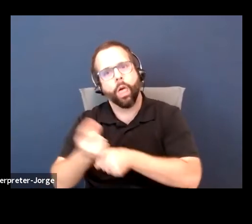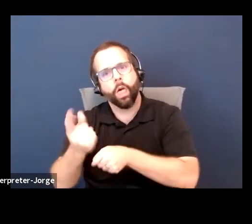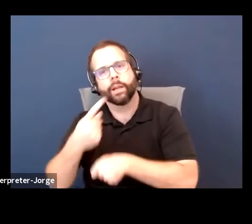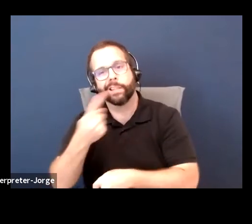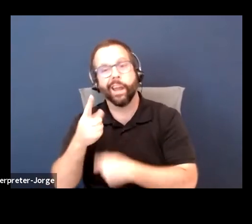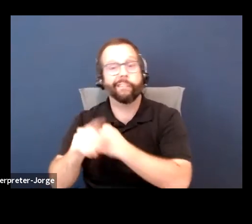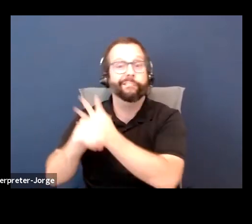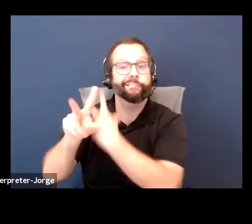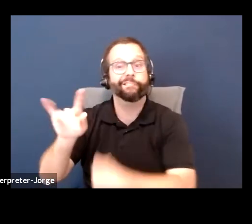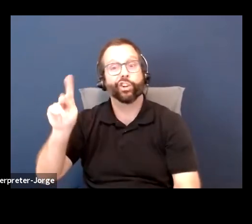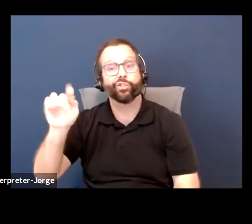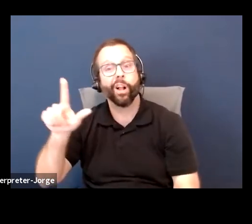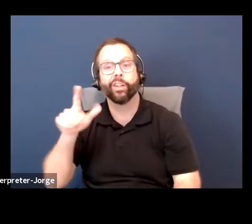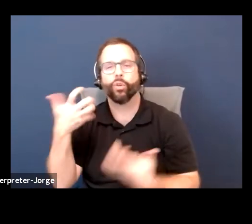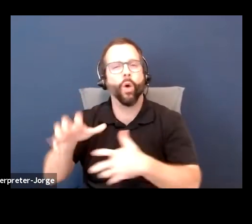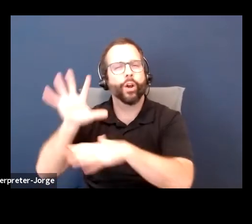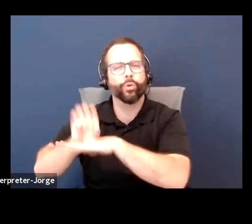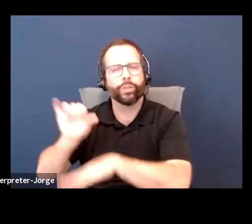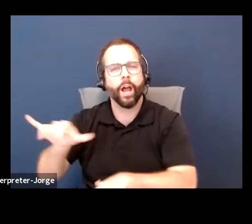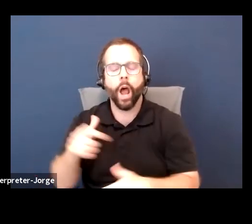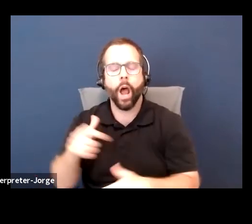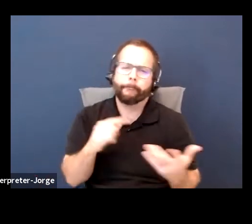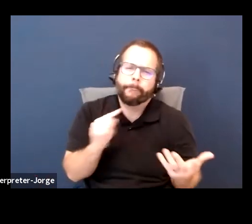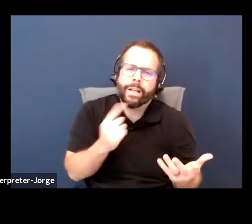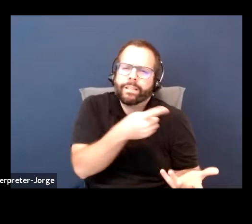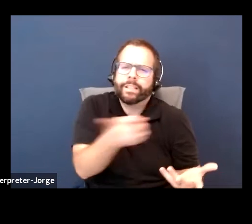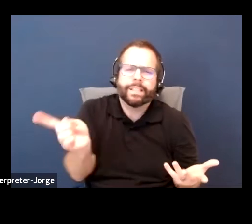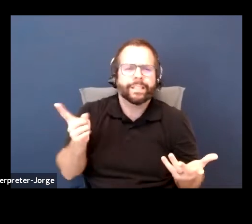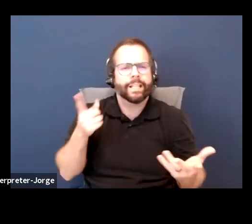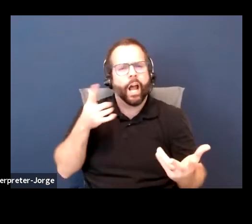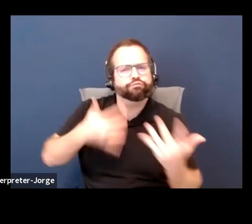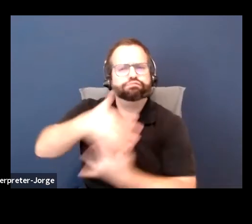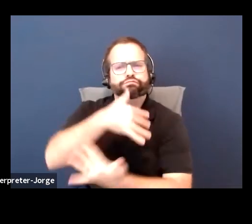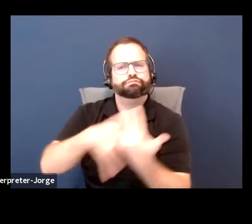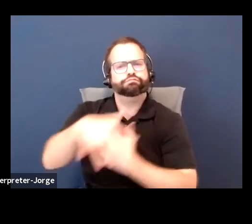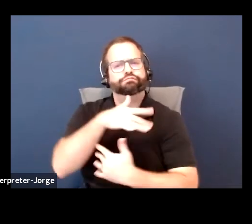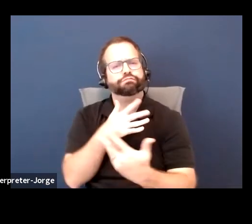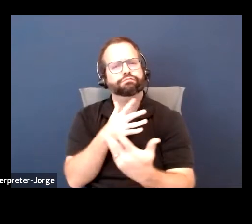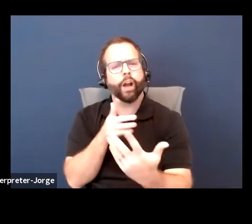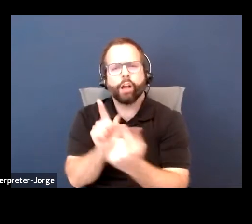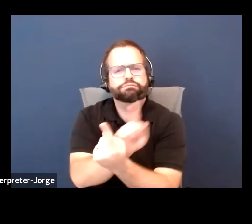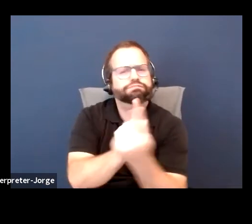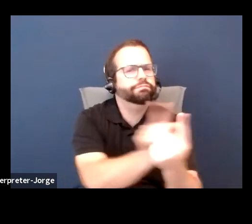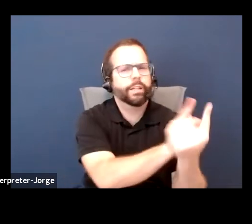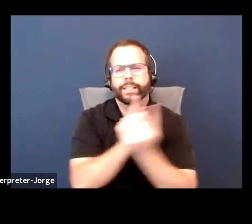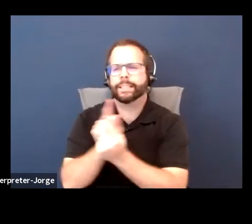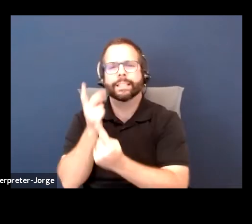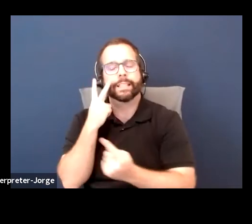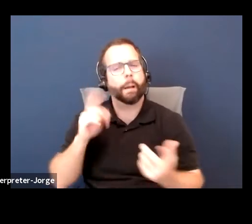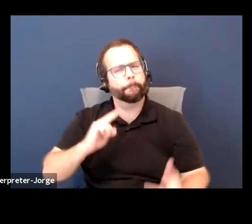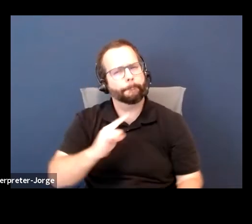see and hear everyone, and gosh, just the camaraderie that we get to have when we're together, and I so miss